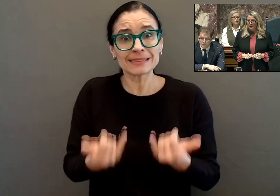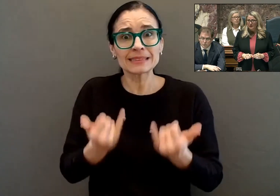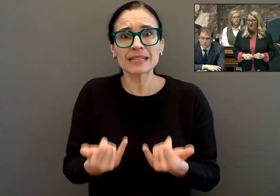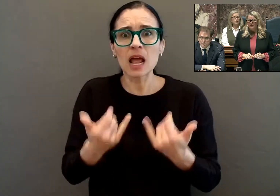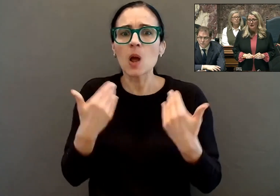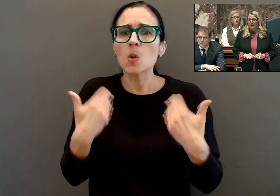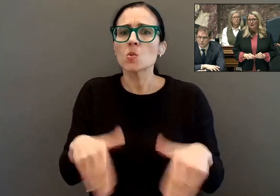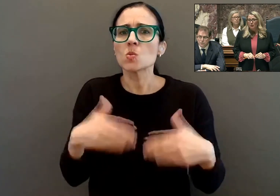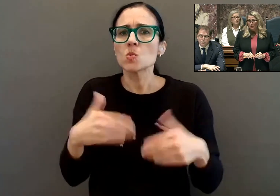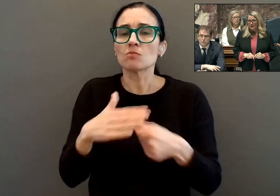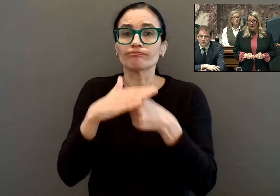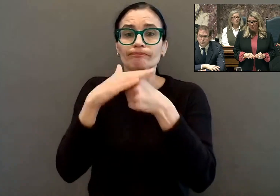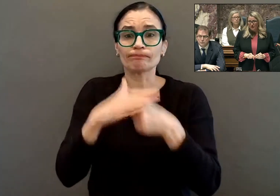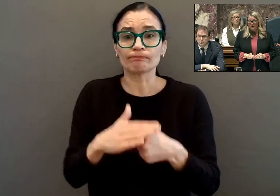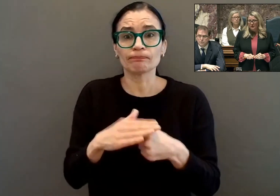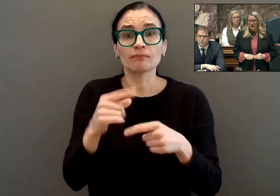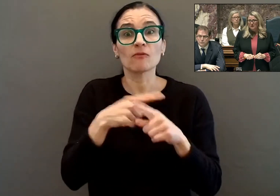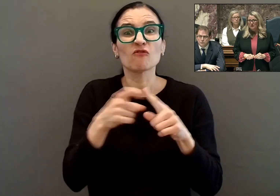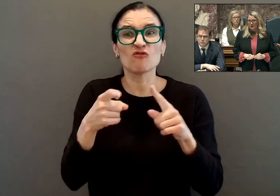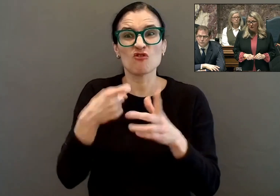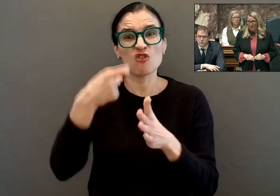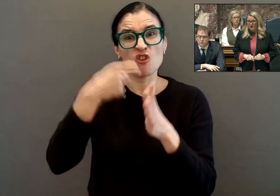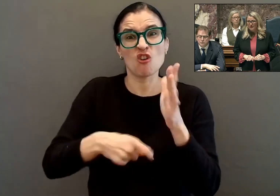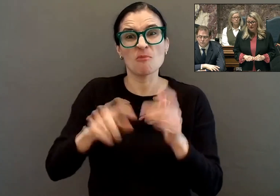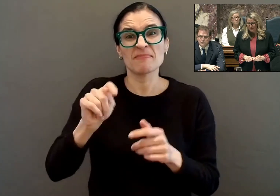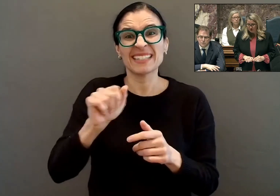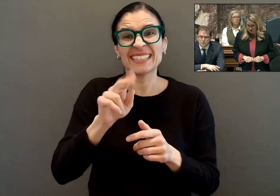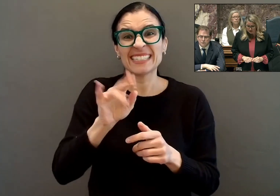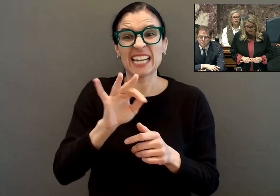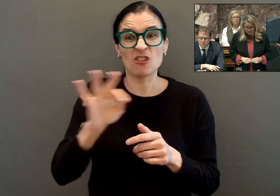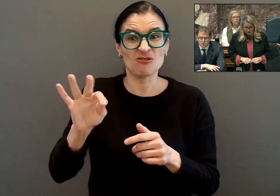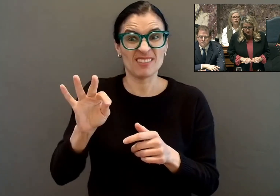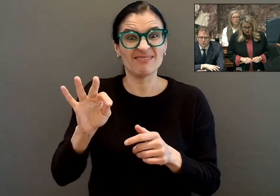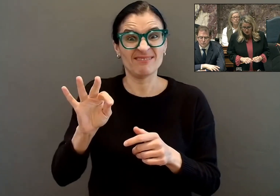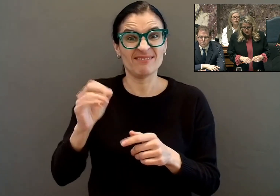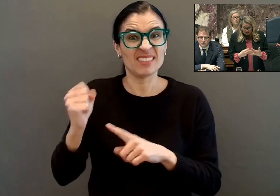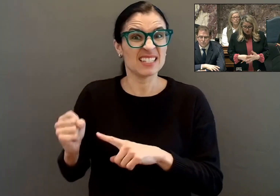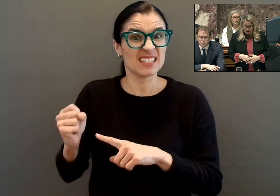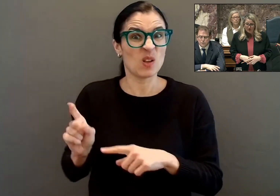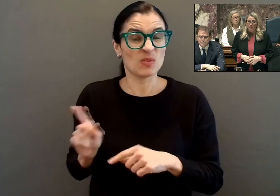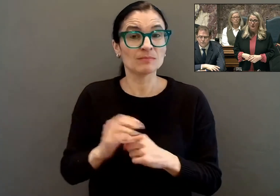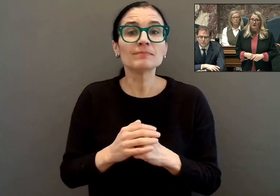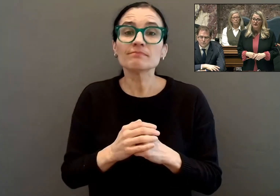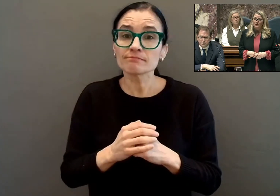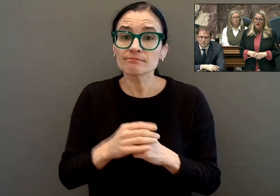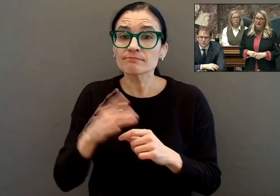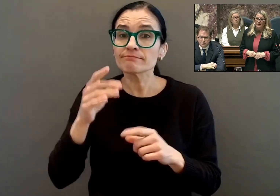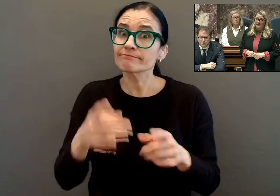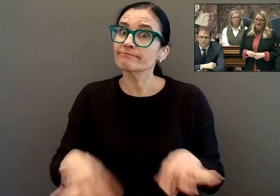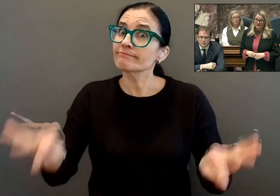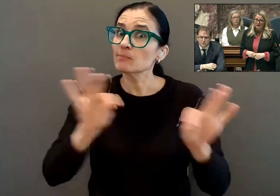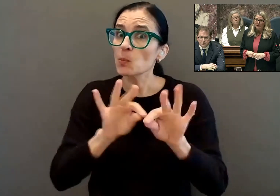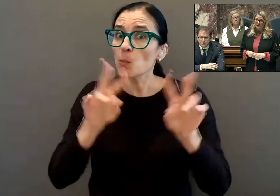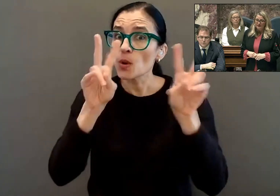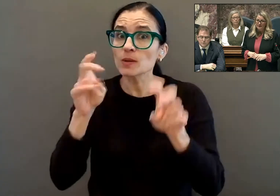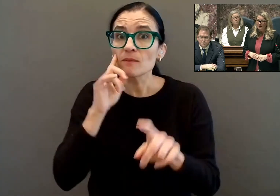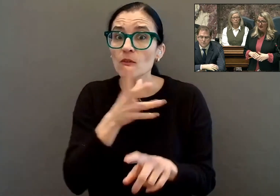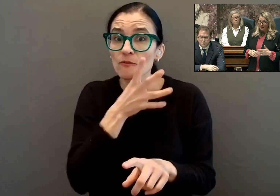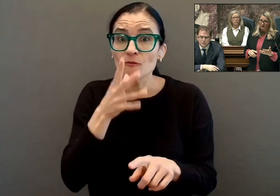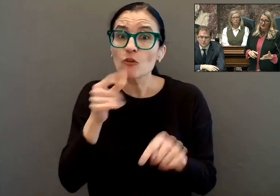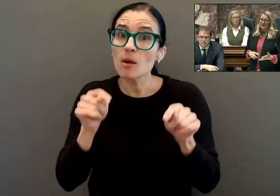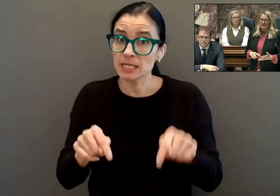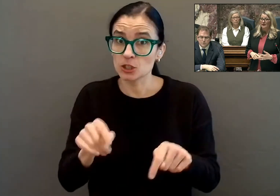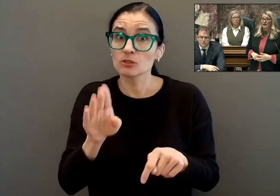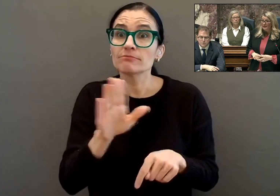It's really an important issue to our farmers here in British Columbia. We know how important food security is on this side of